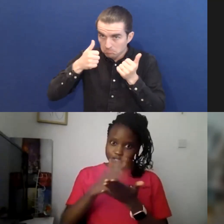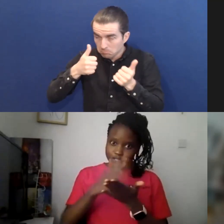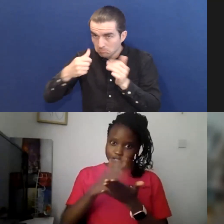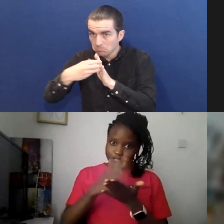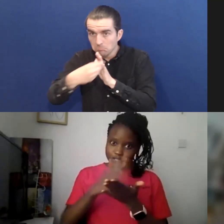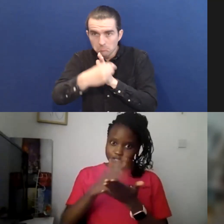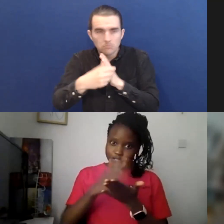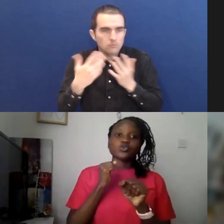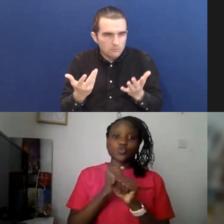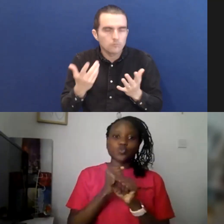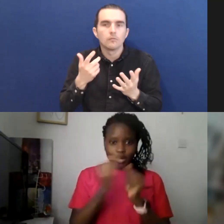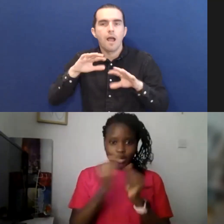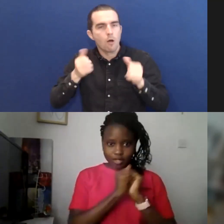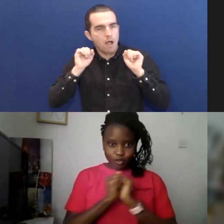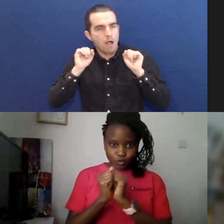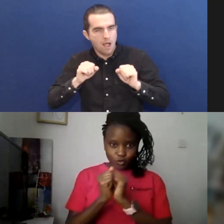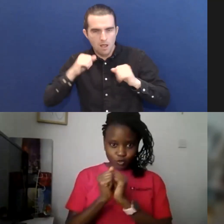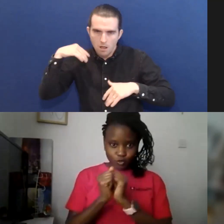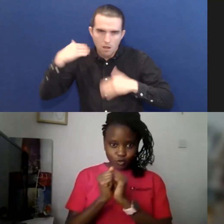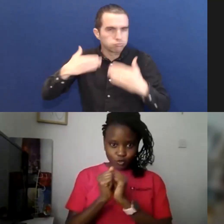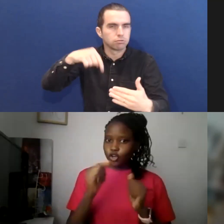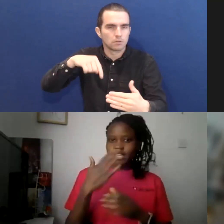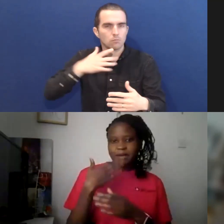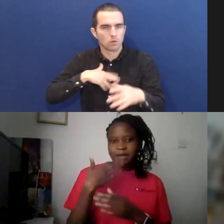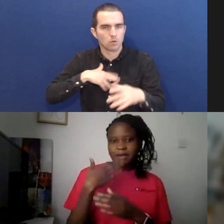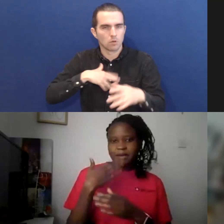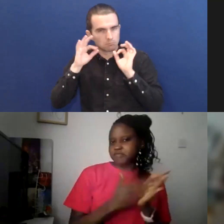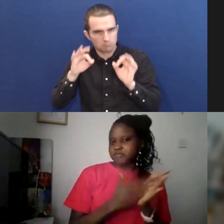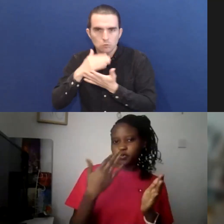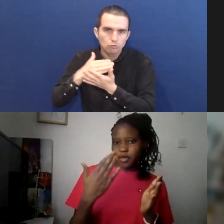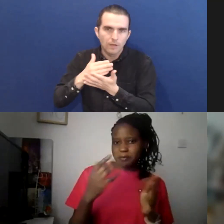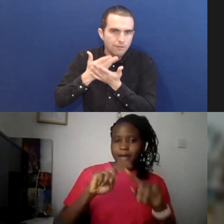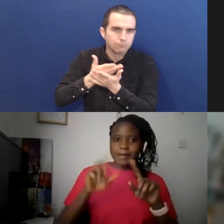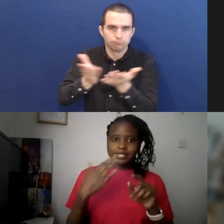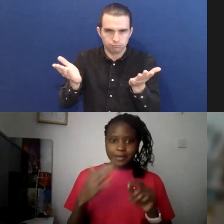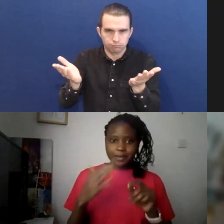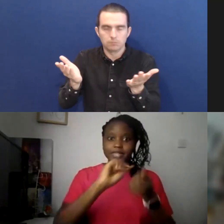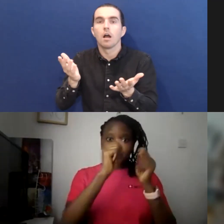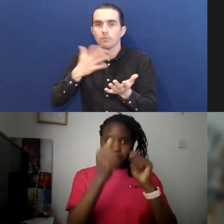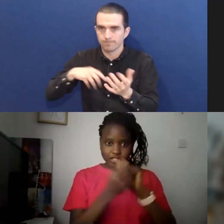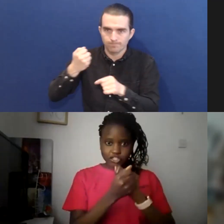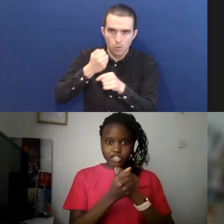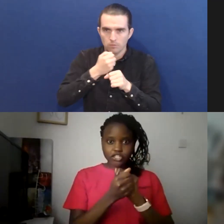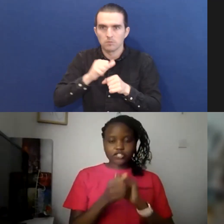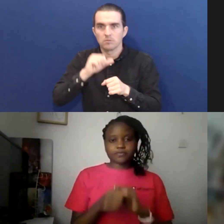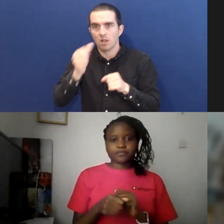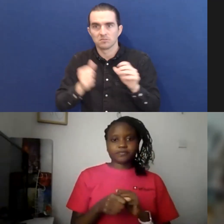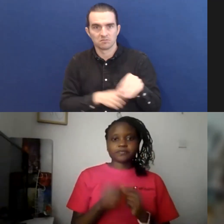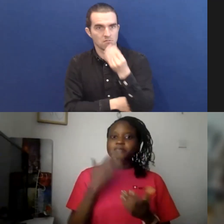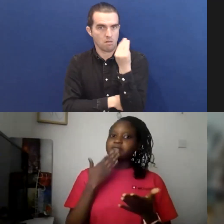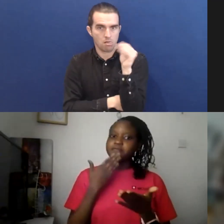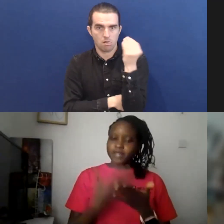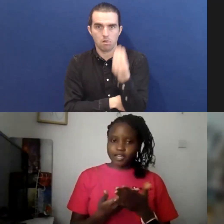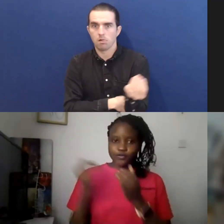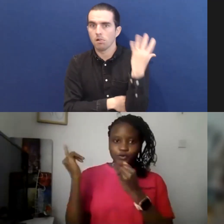together to make them not just pieces of paper, but something that actually makes the change that it's meant to make. Thank you very much for inviting me,